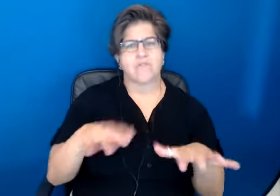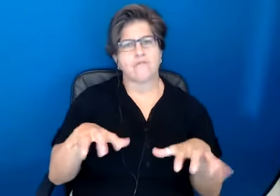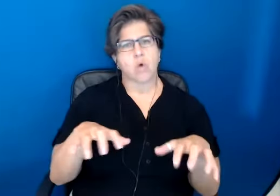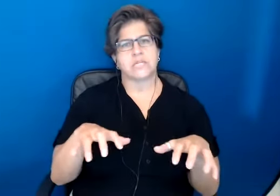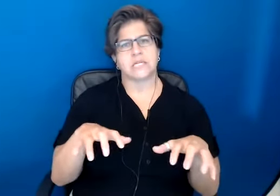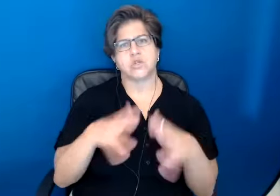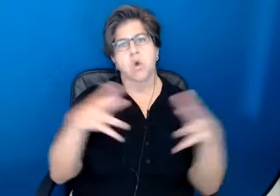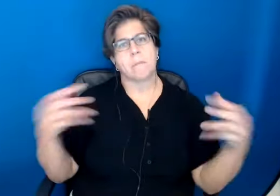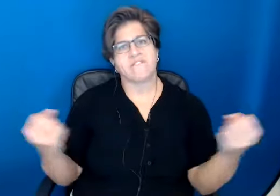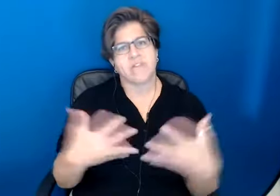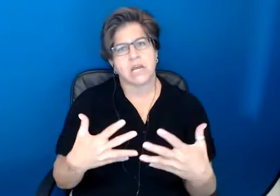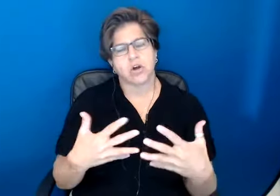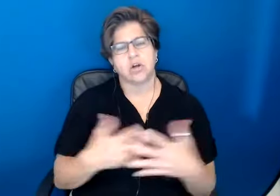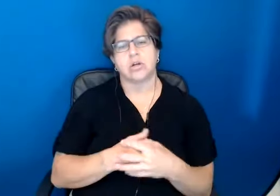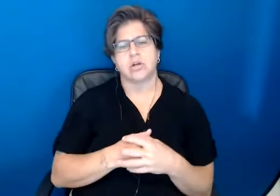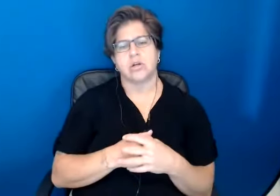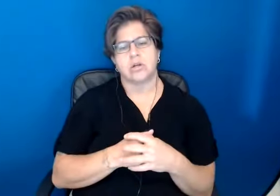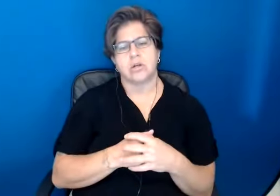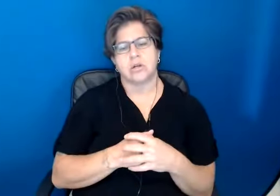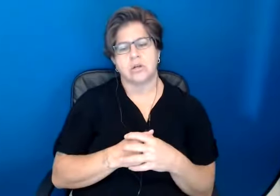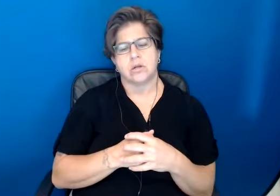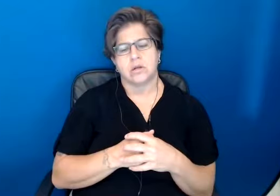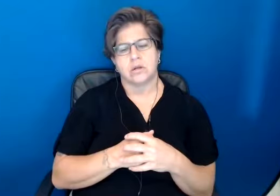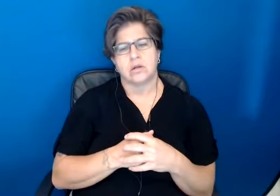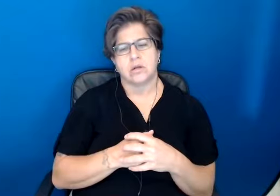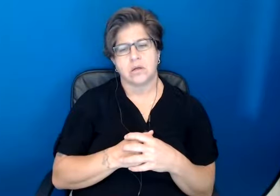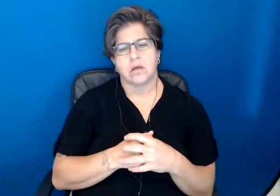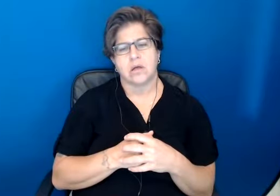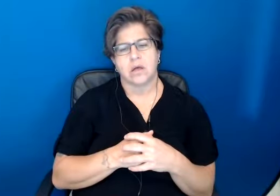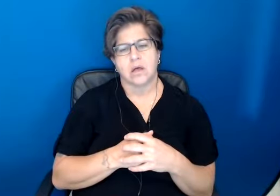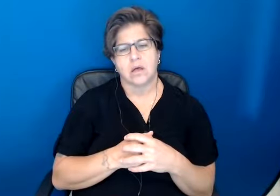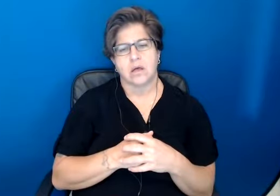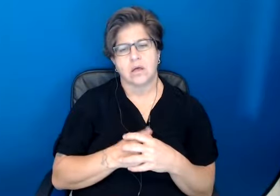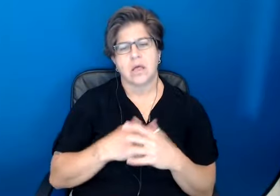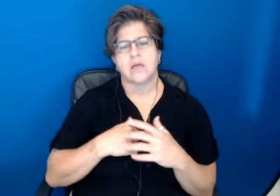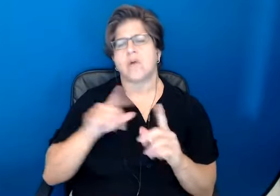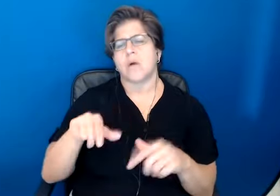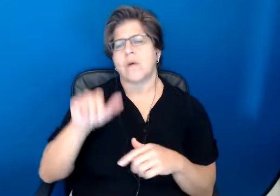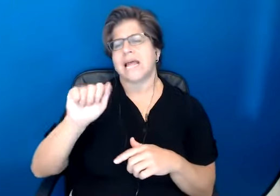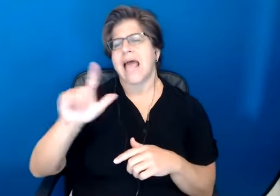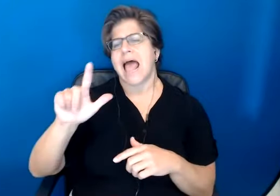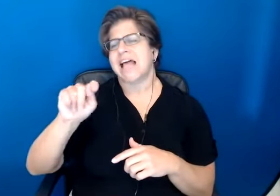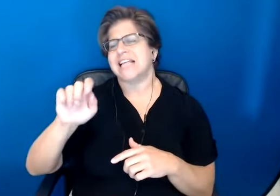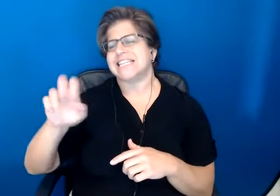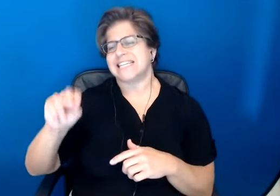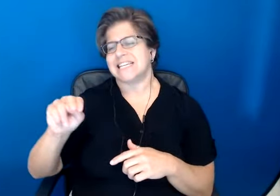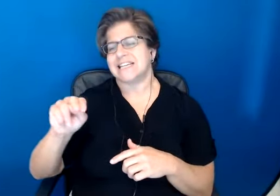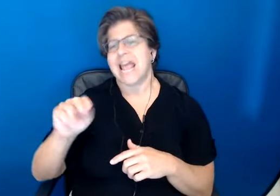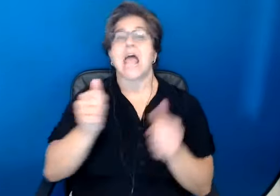have knew I was really unwell as a wee girl, and she must have knew I was quite damaged. And she got AA, and she put